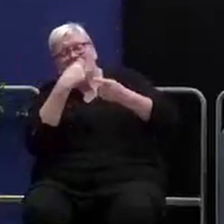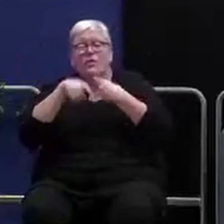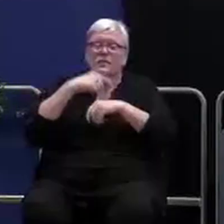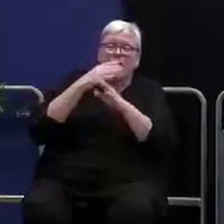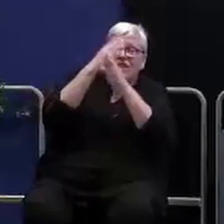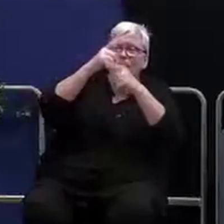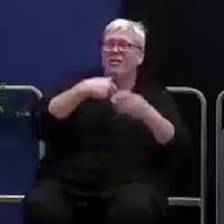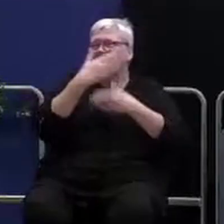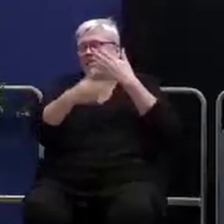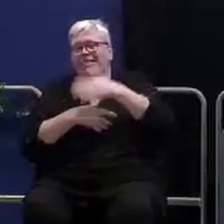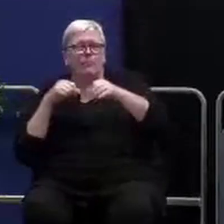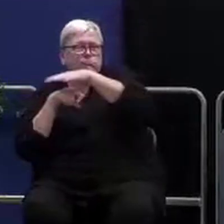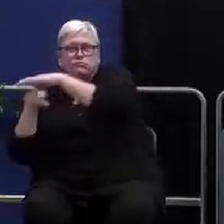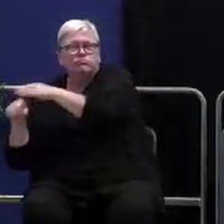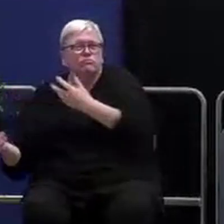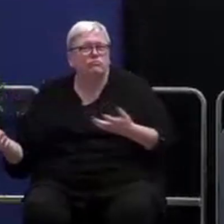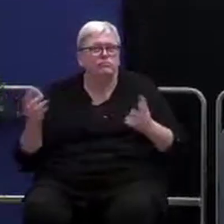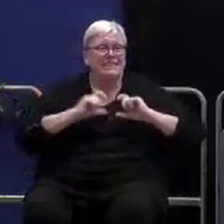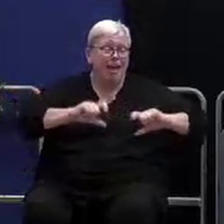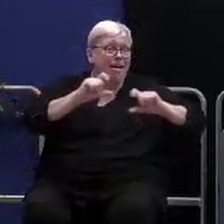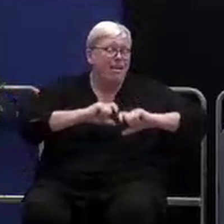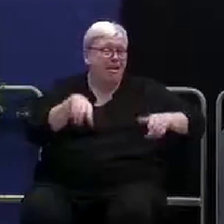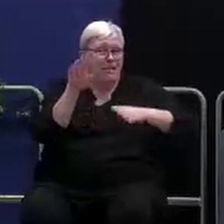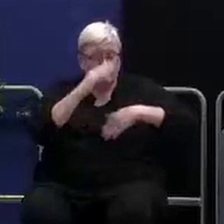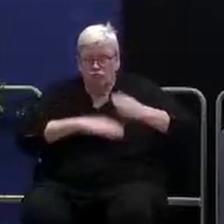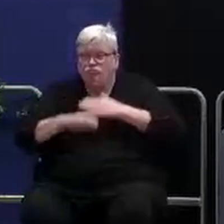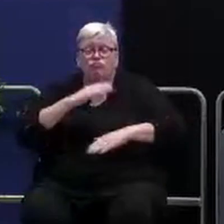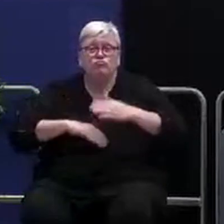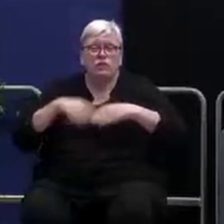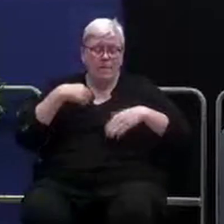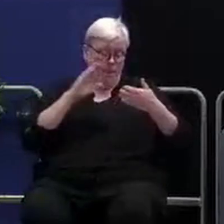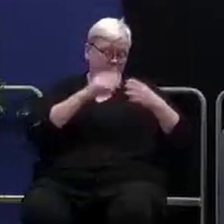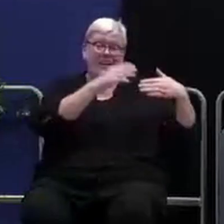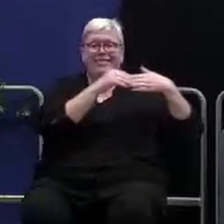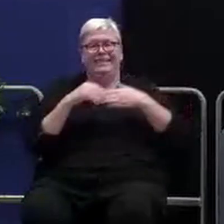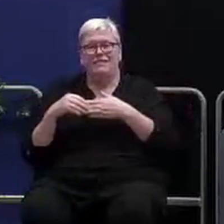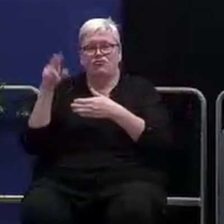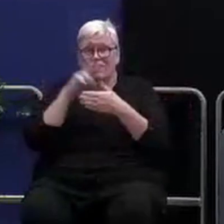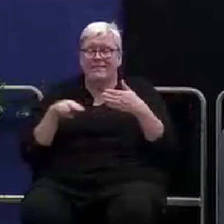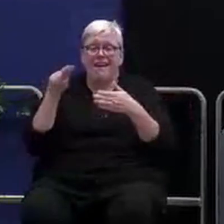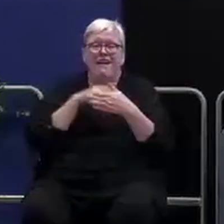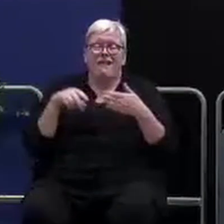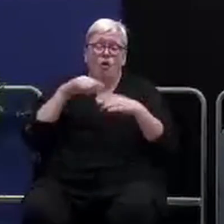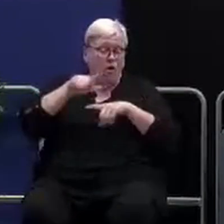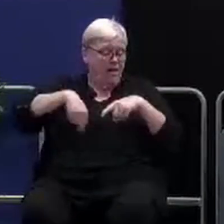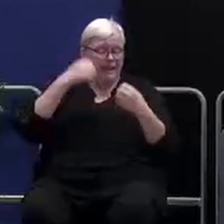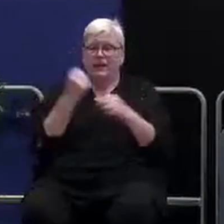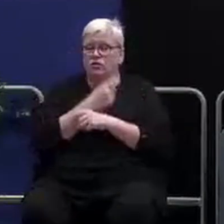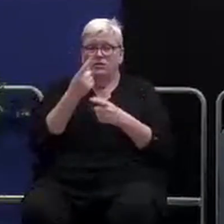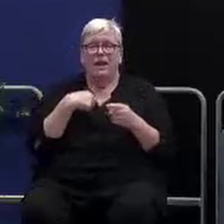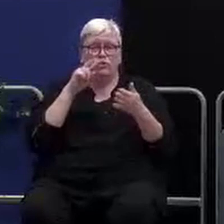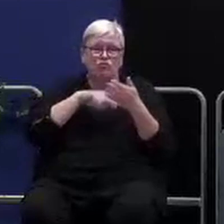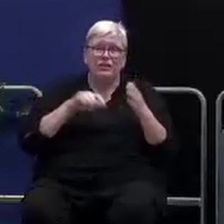talked about, ran away from, abided by. For my mother was a reader and I am a reader, and all I can do now is read back to